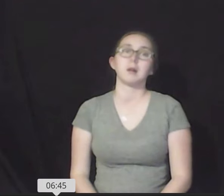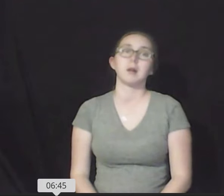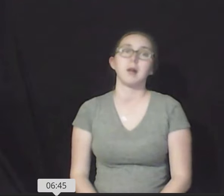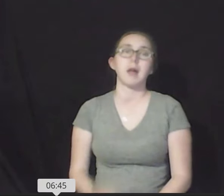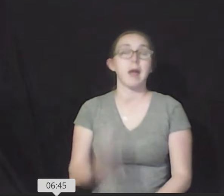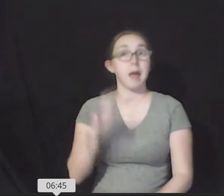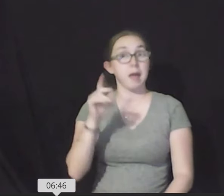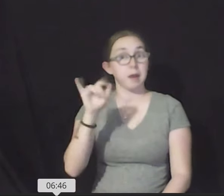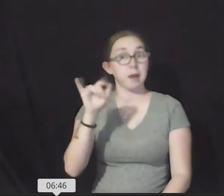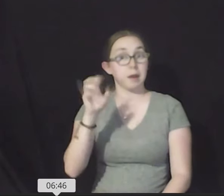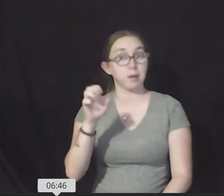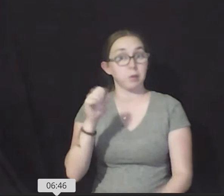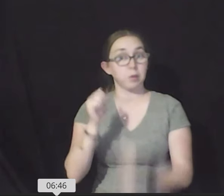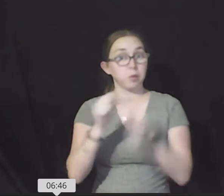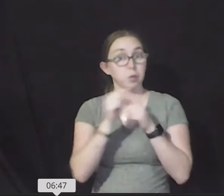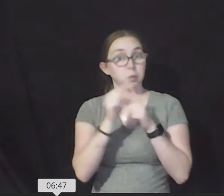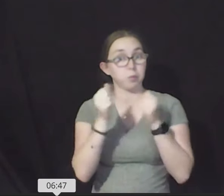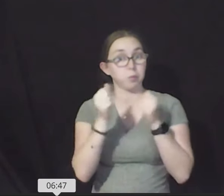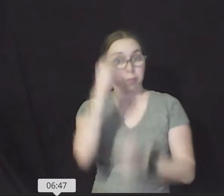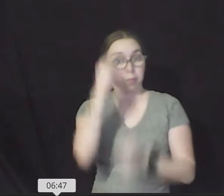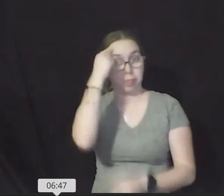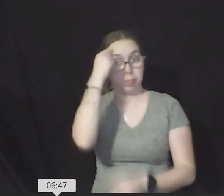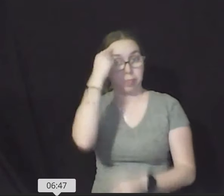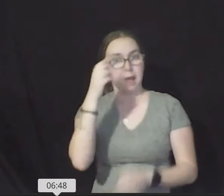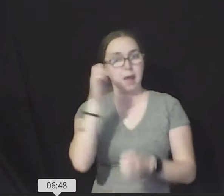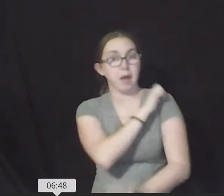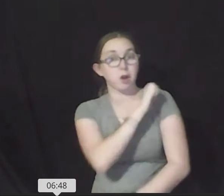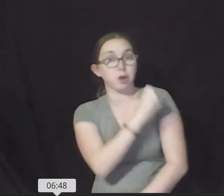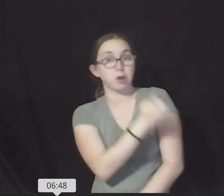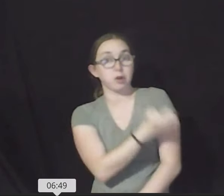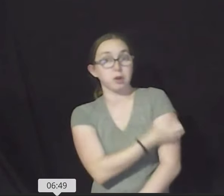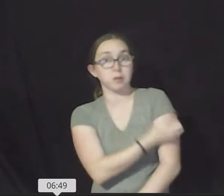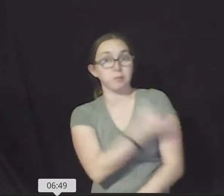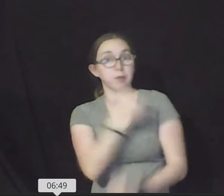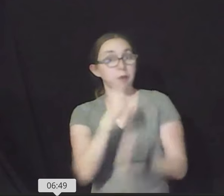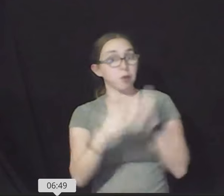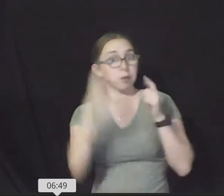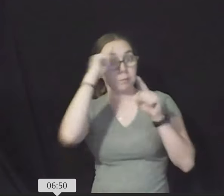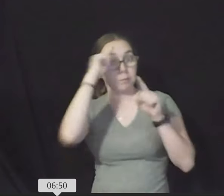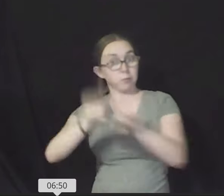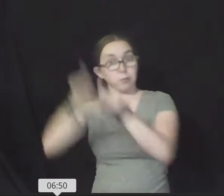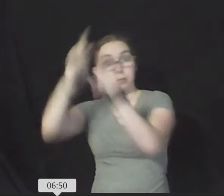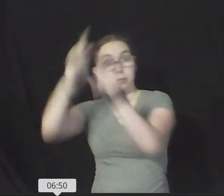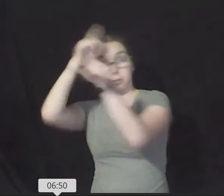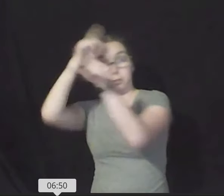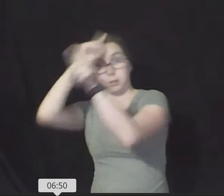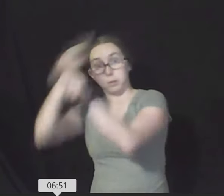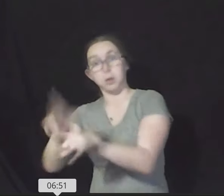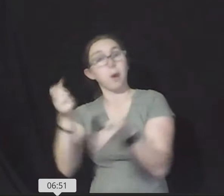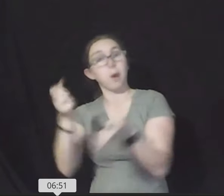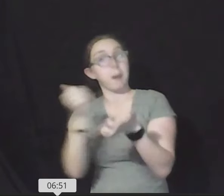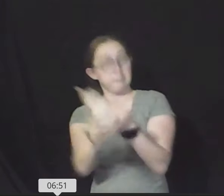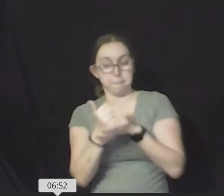Eddie? Which word? Energy. Energy. Everyone agrees. I agree with that. Eddie, you want to be my assistant?